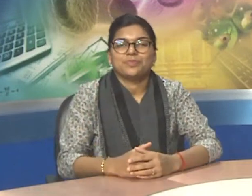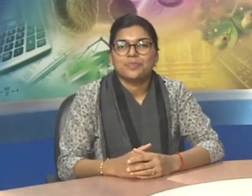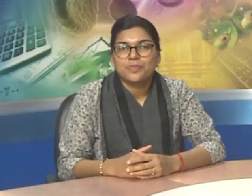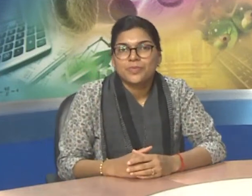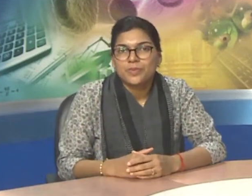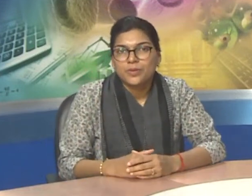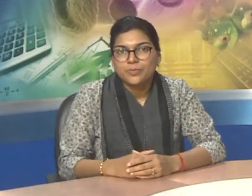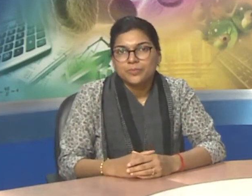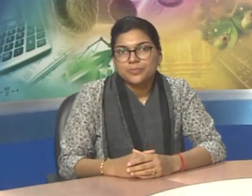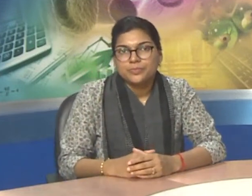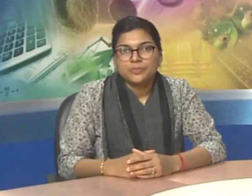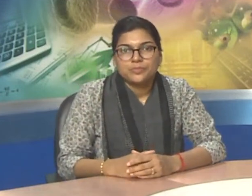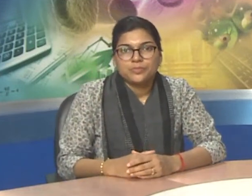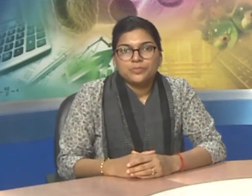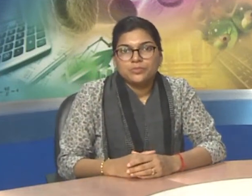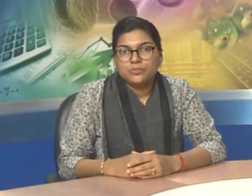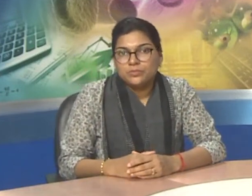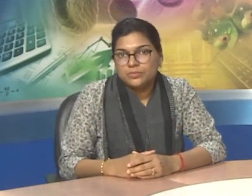other related services to the users.